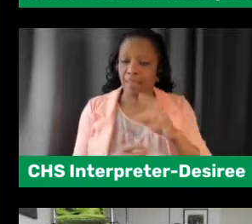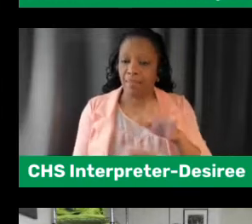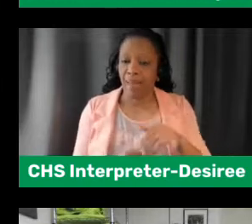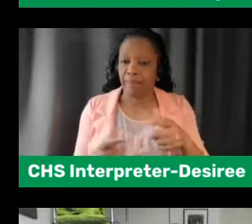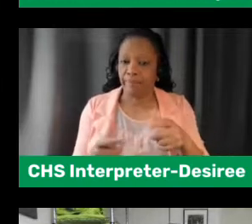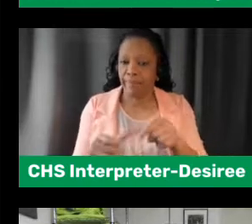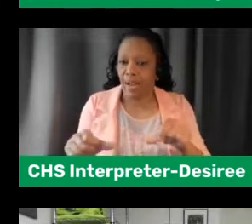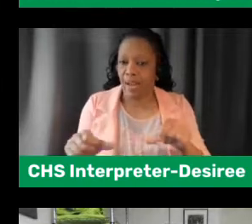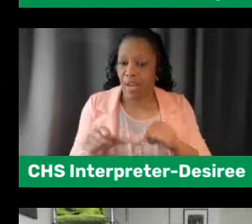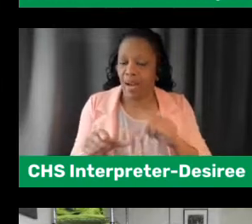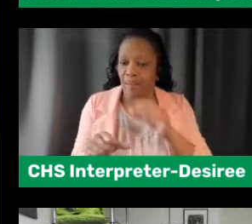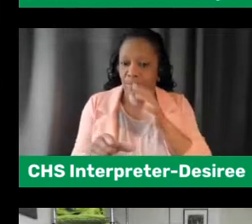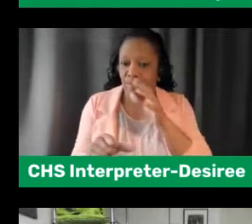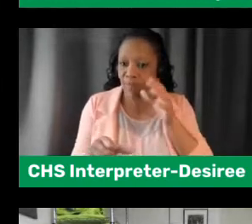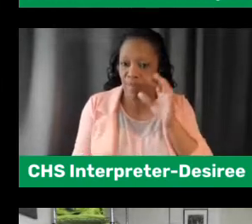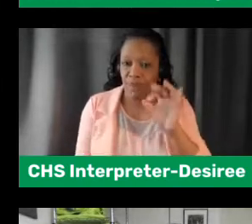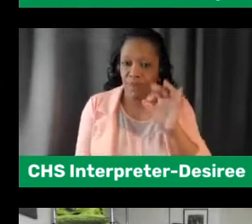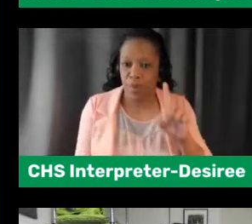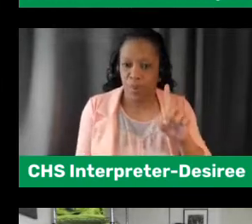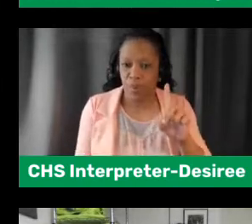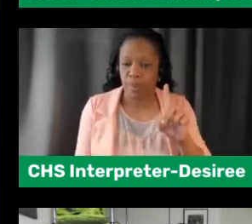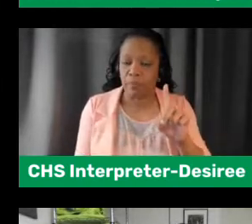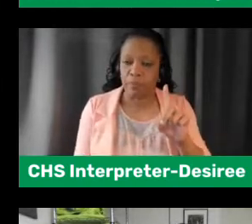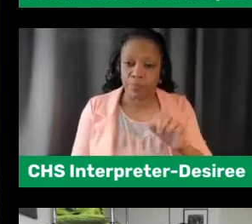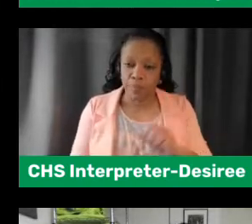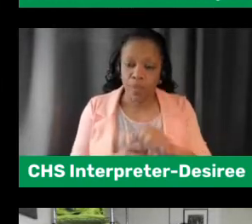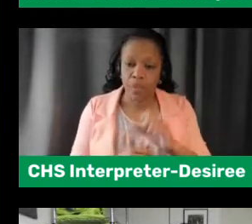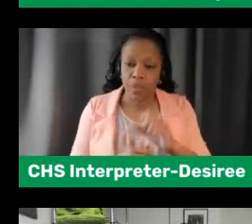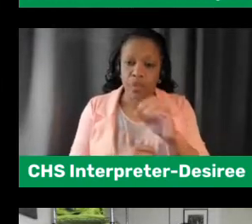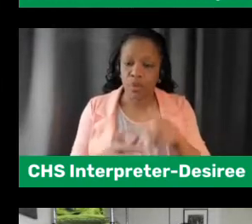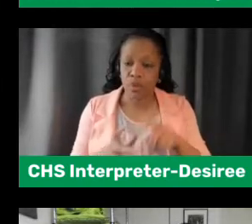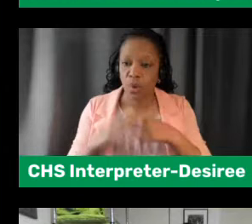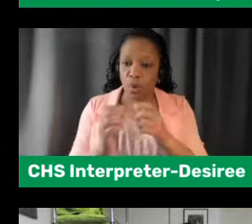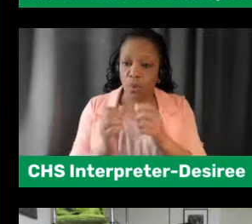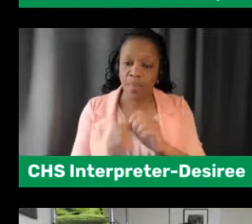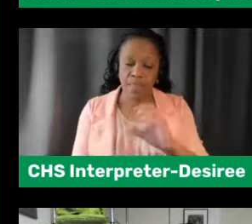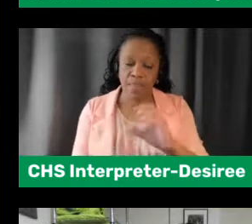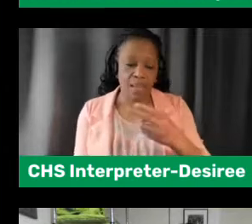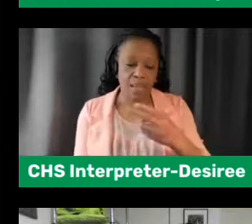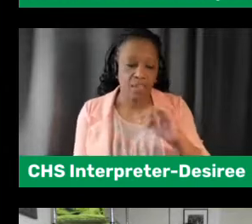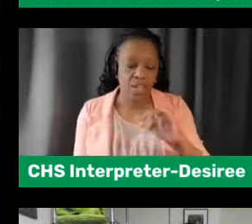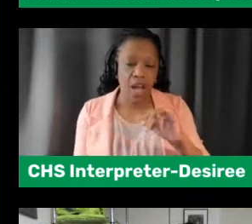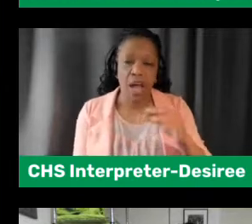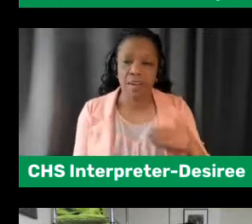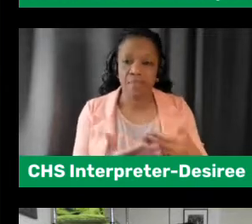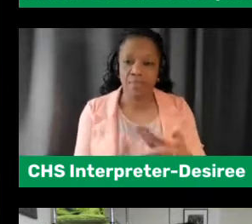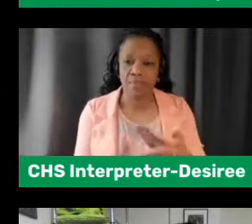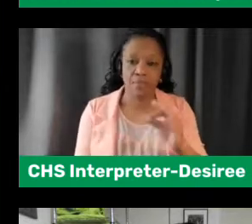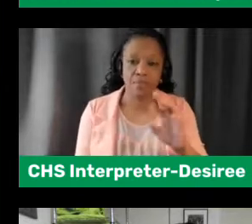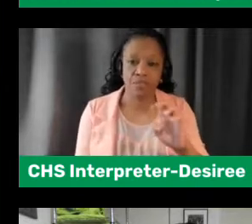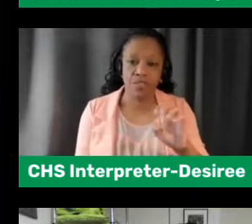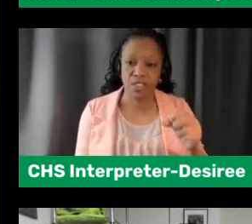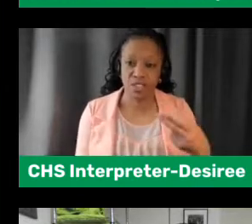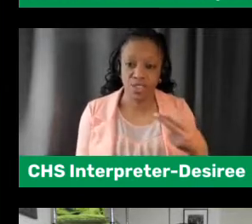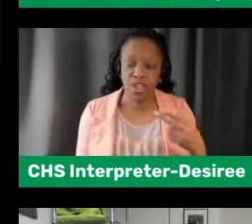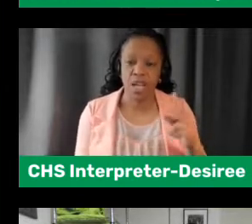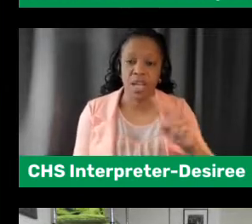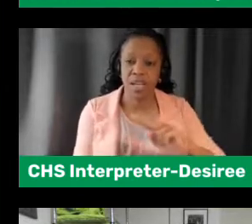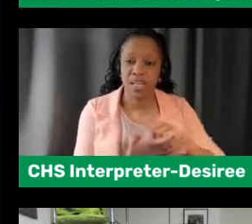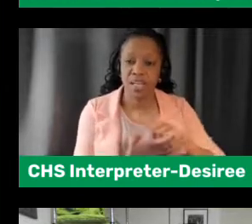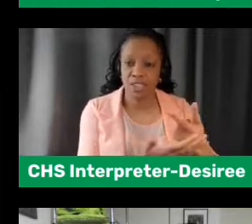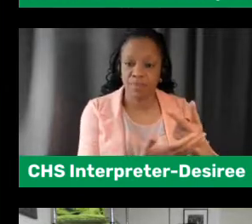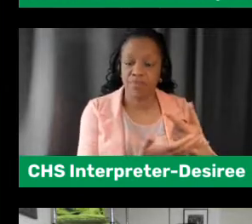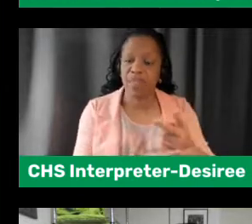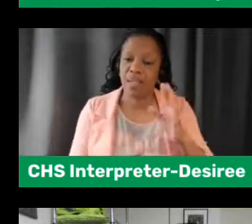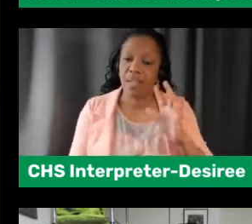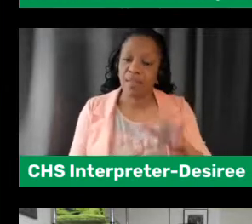space. So I'll start with a little bit about ChiFresh Kitchen. We started ChiFresh Kitchen. It launched